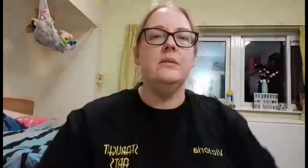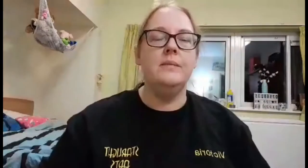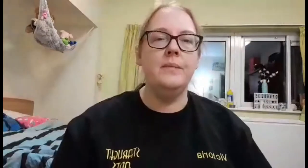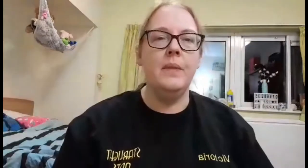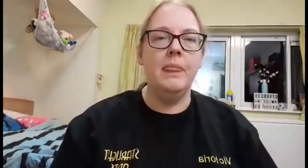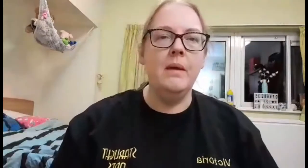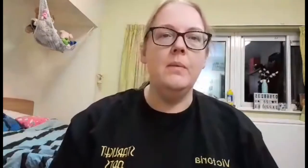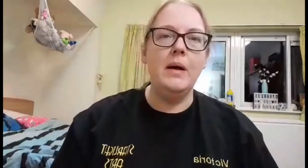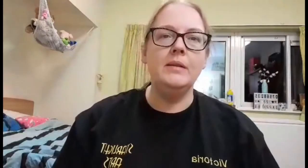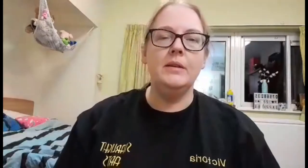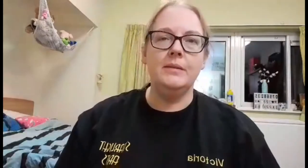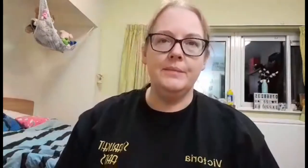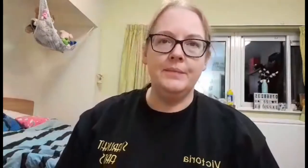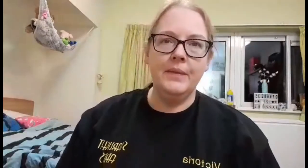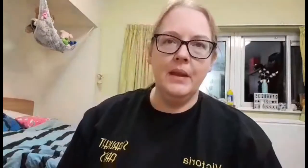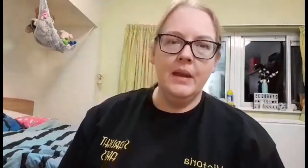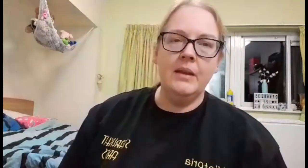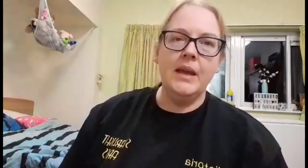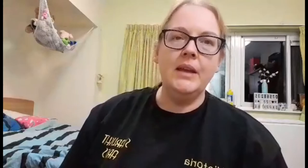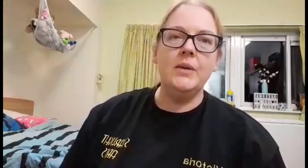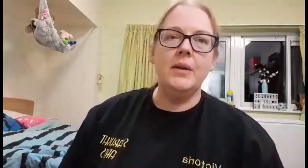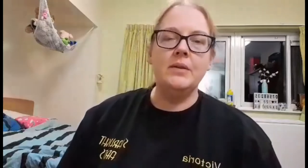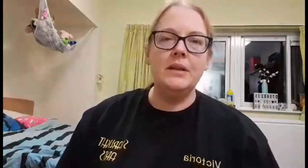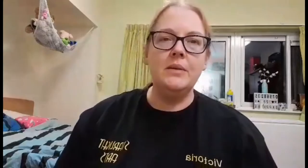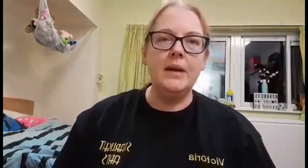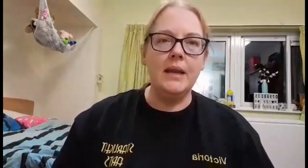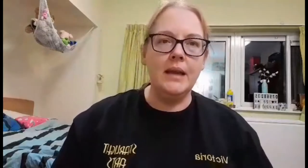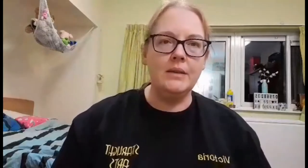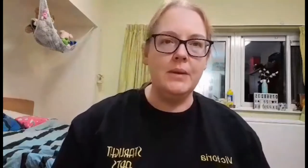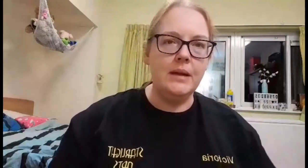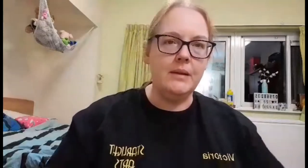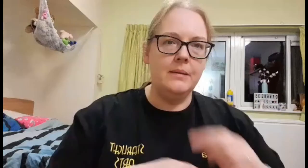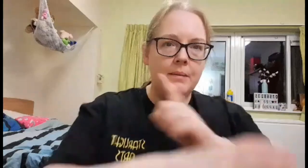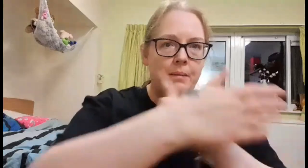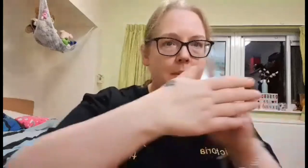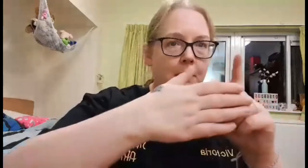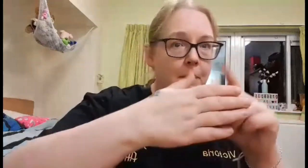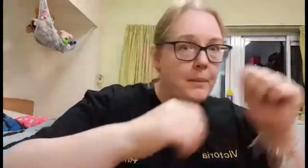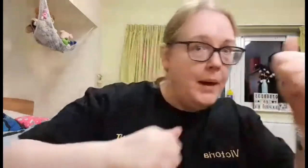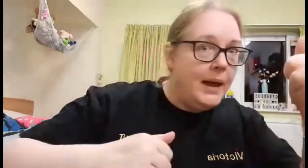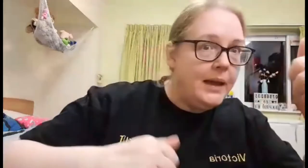Well done. Thank you, and I'll see you again next week. Bye.